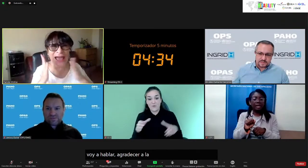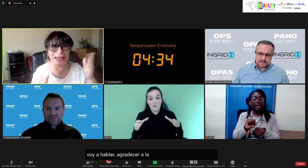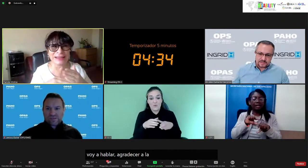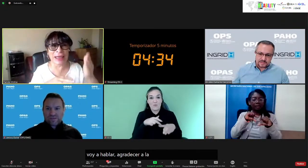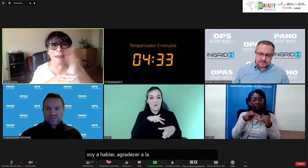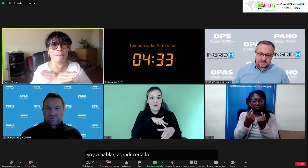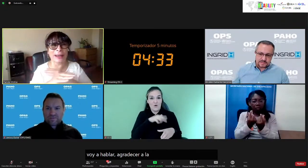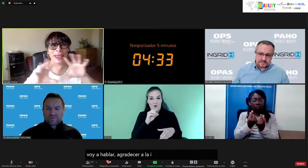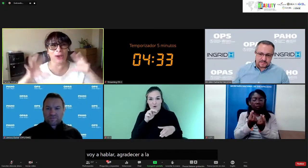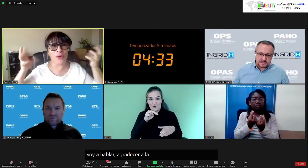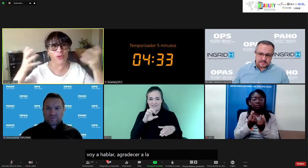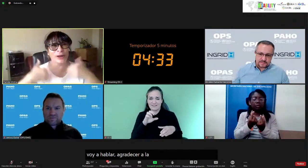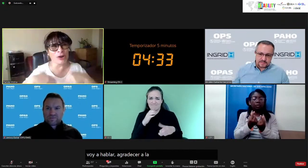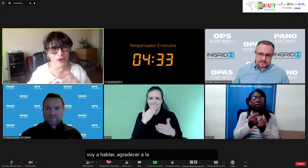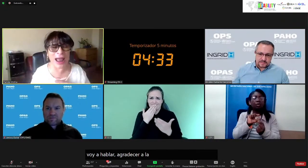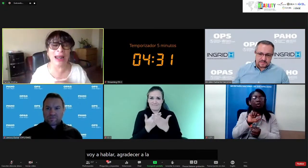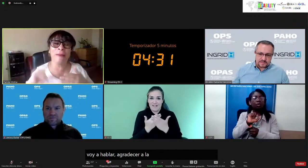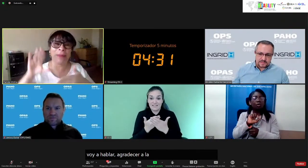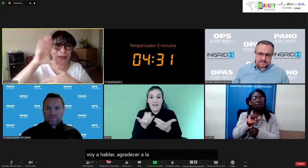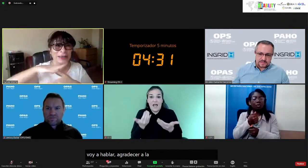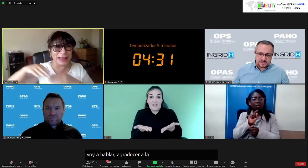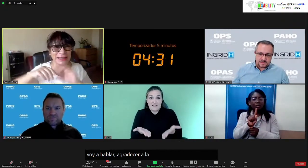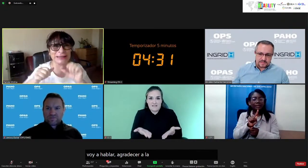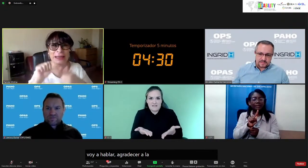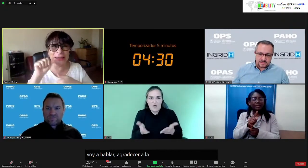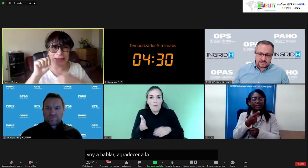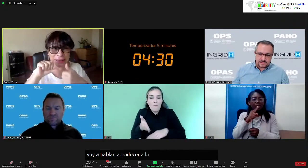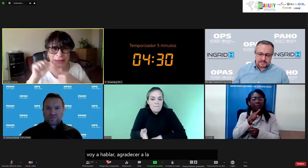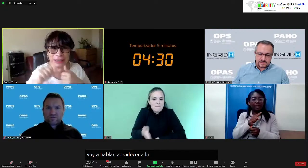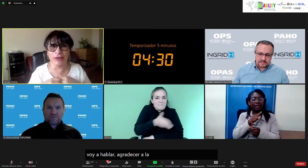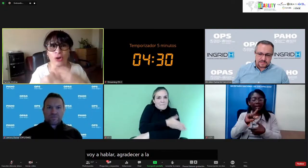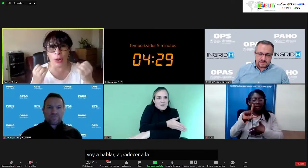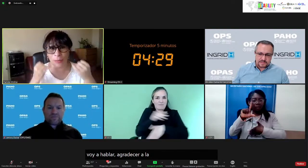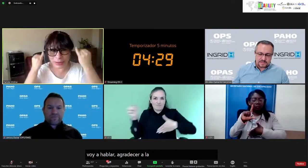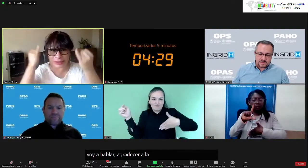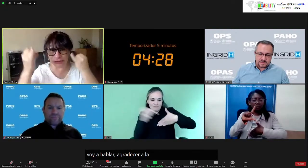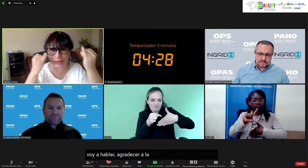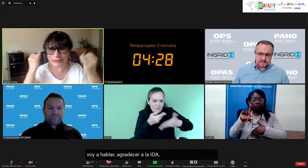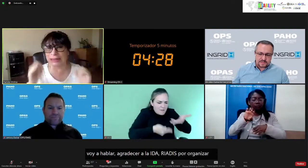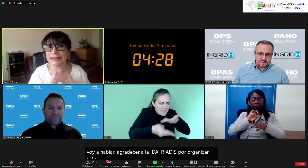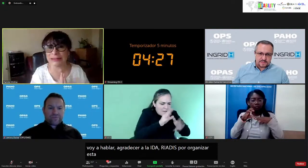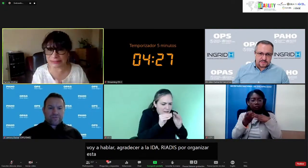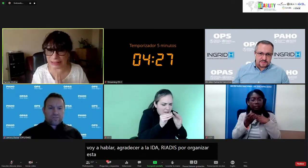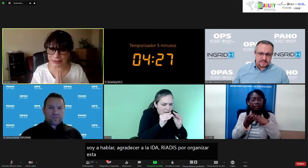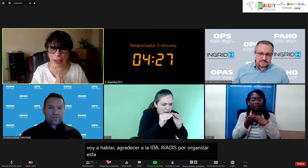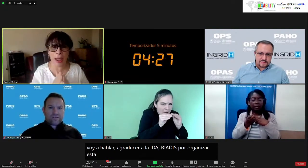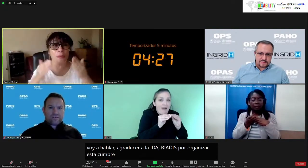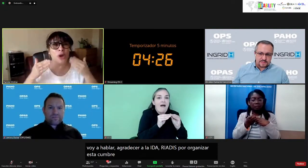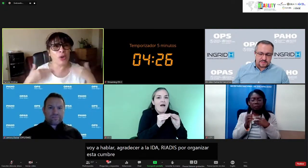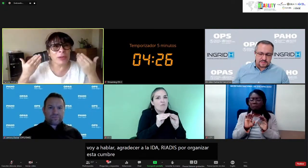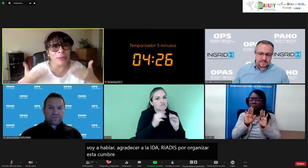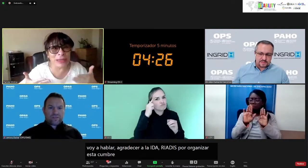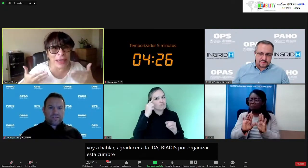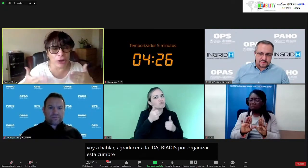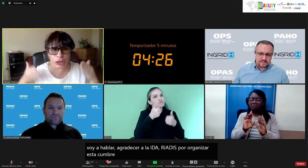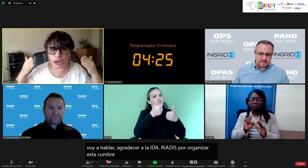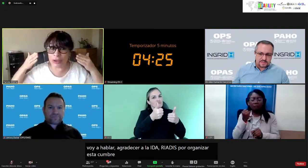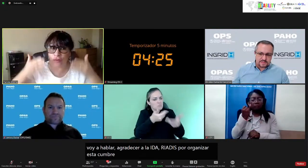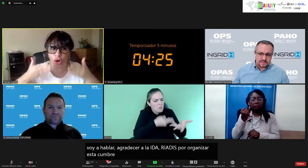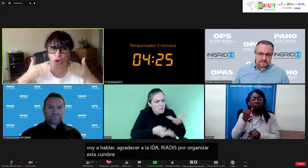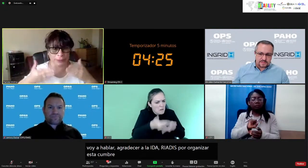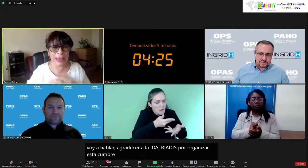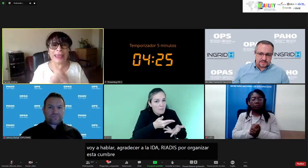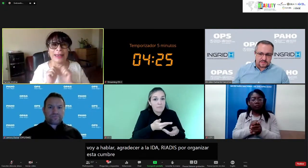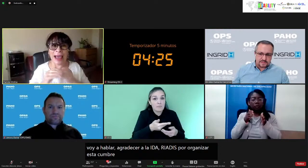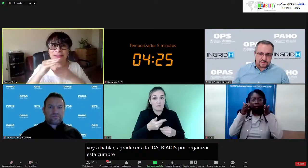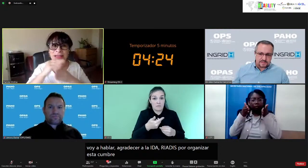also social group for putting together this free global summit for latin america and the caribbean which seems to be a great initiative